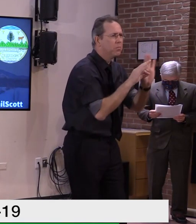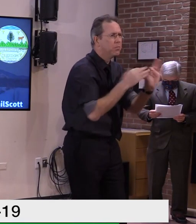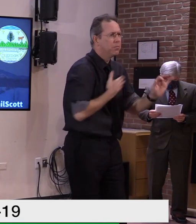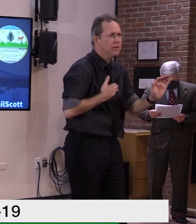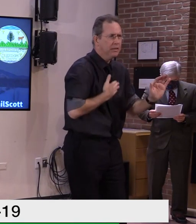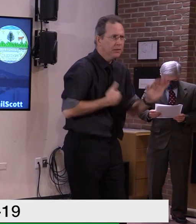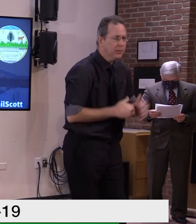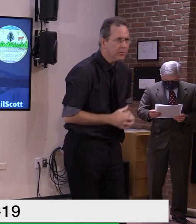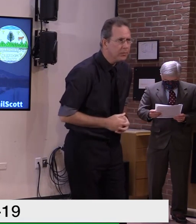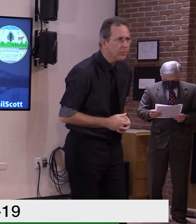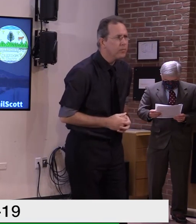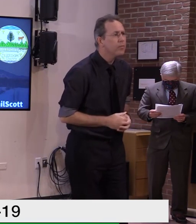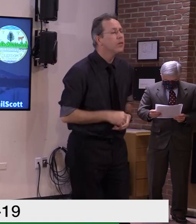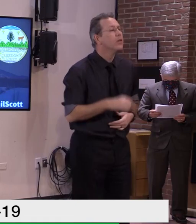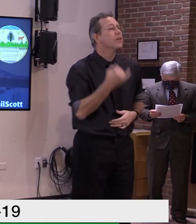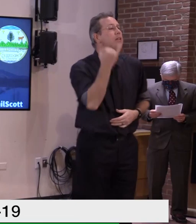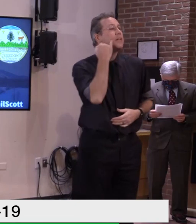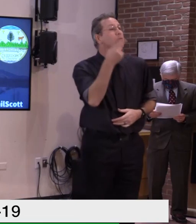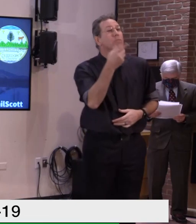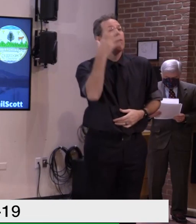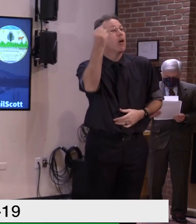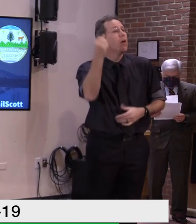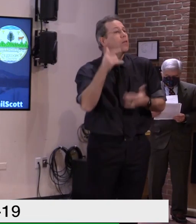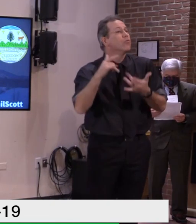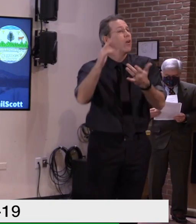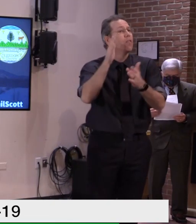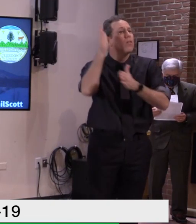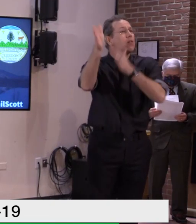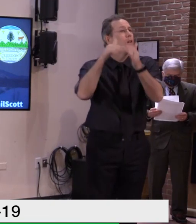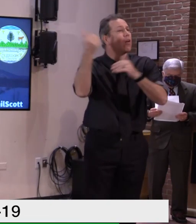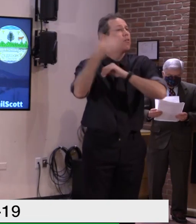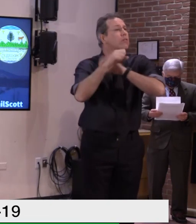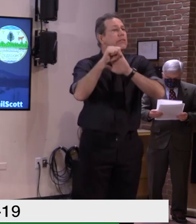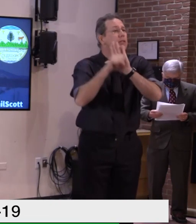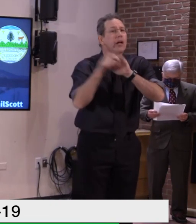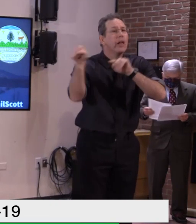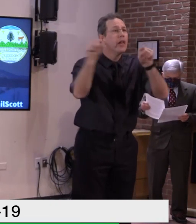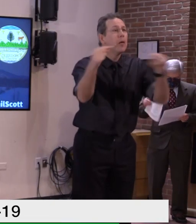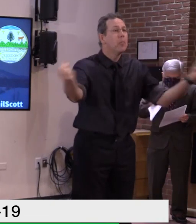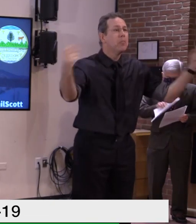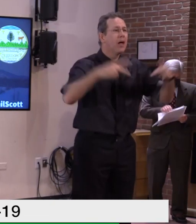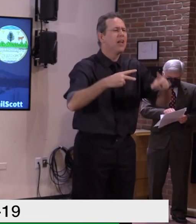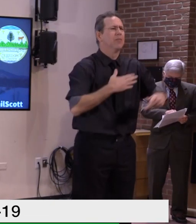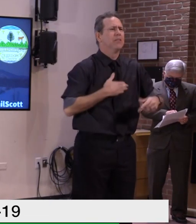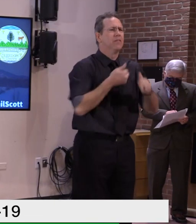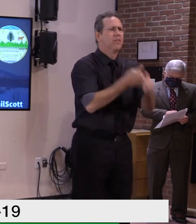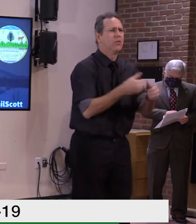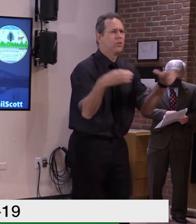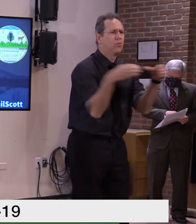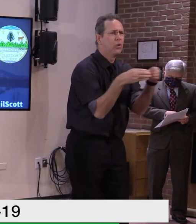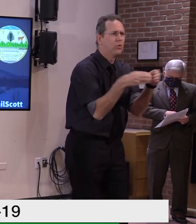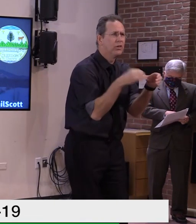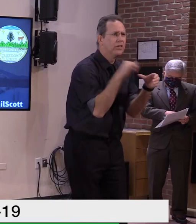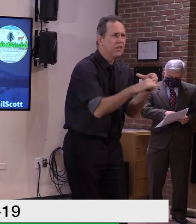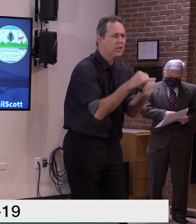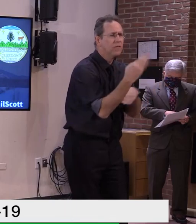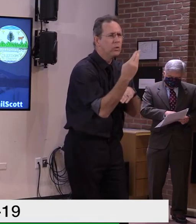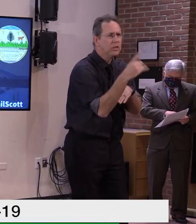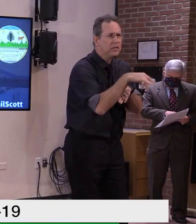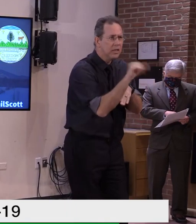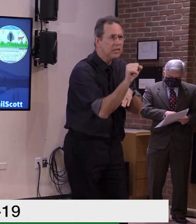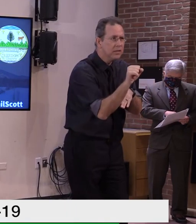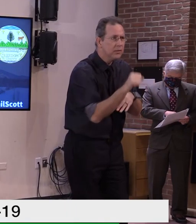been in contact with someone who has COVID. Our proven health and safety measures remain in place at our